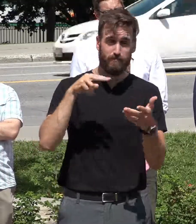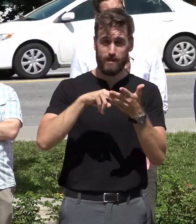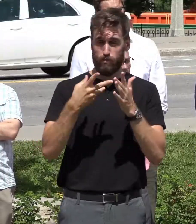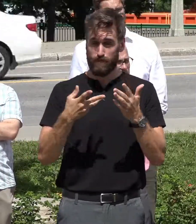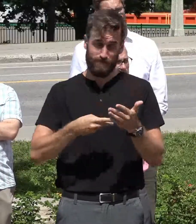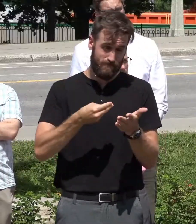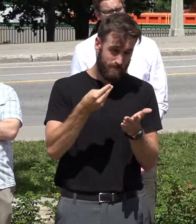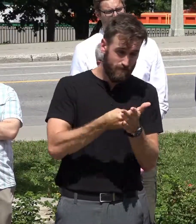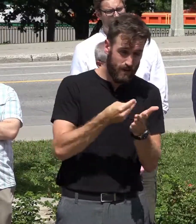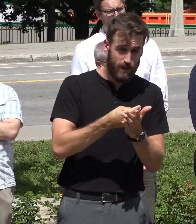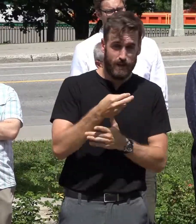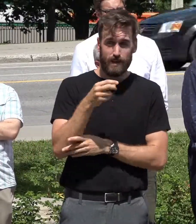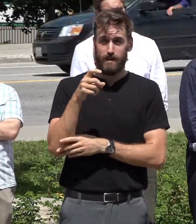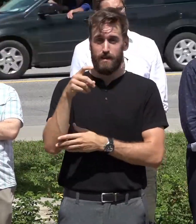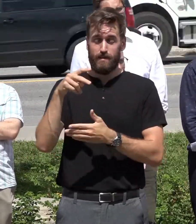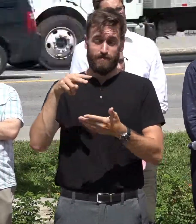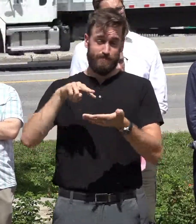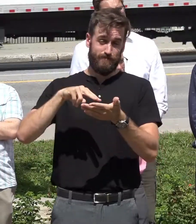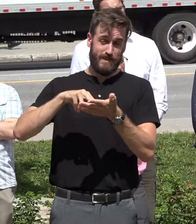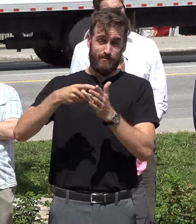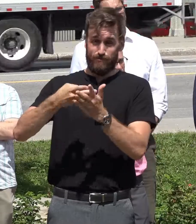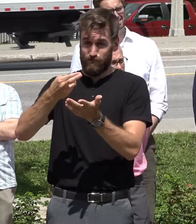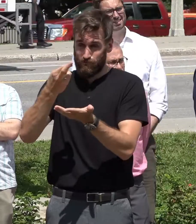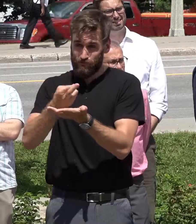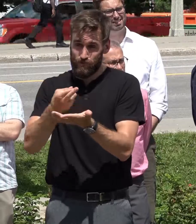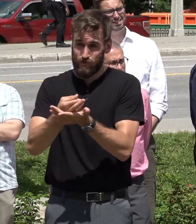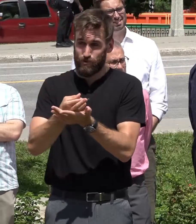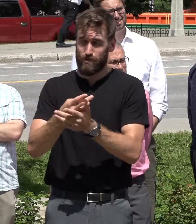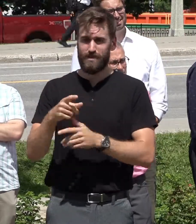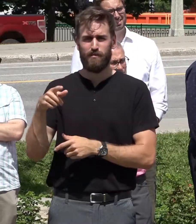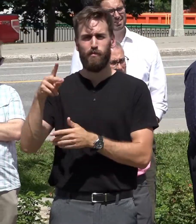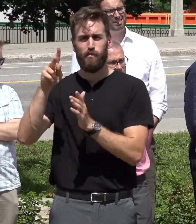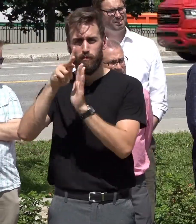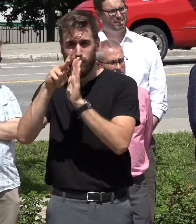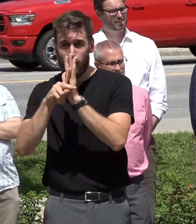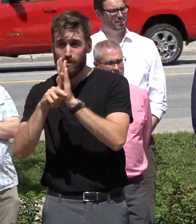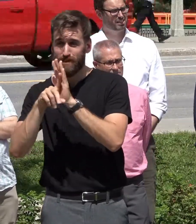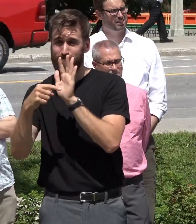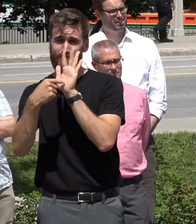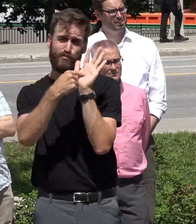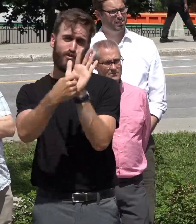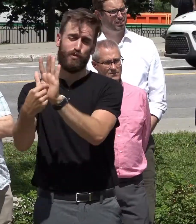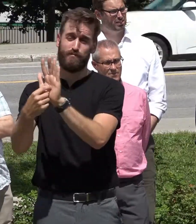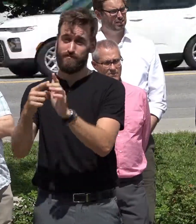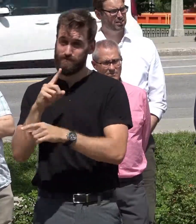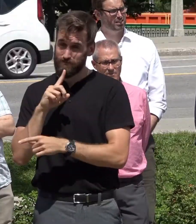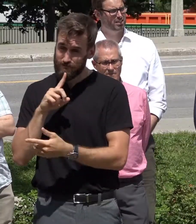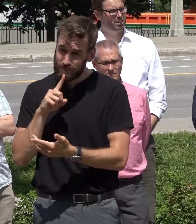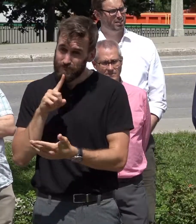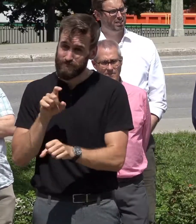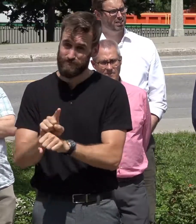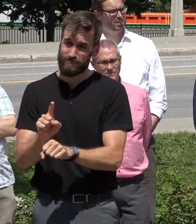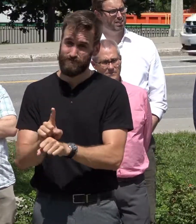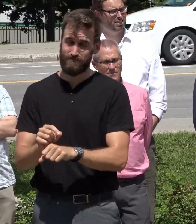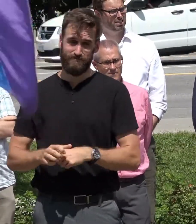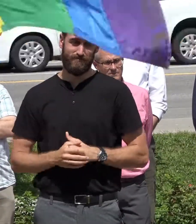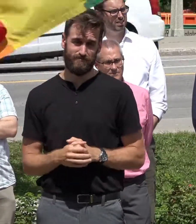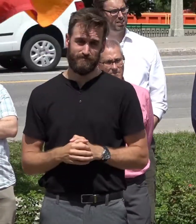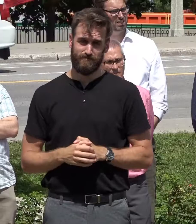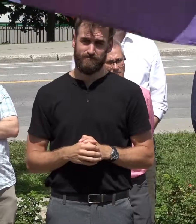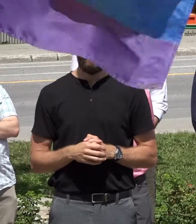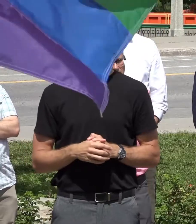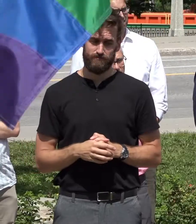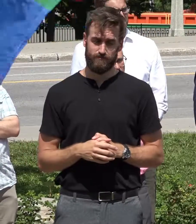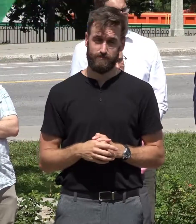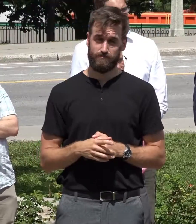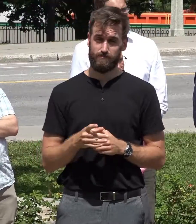means resources, evidence-based policy to address all of the inequities we face, especially our Black,